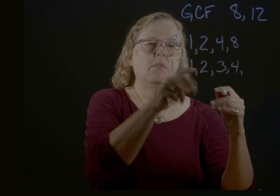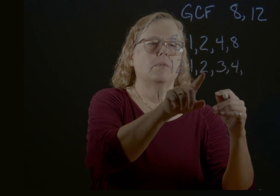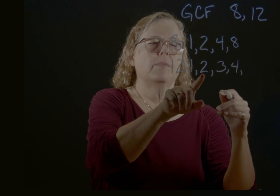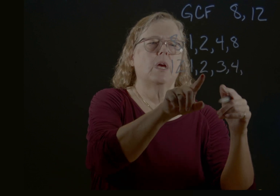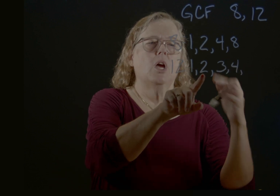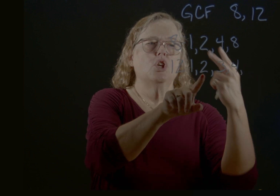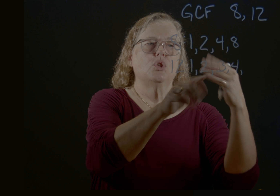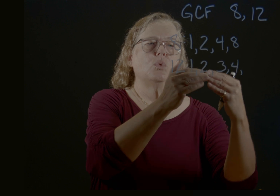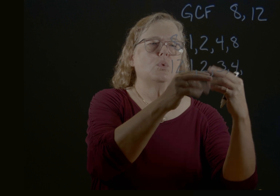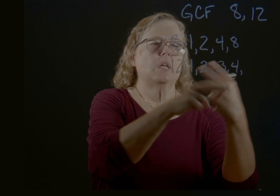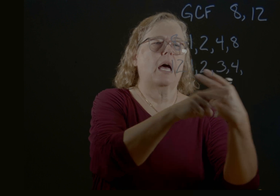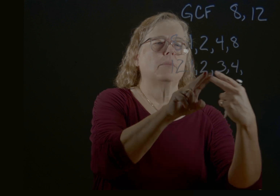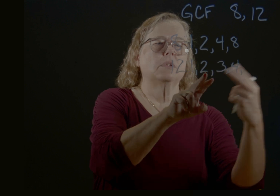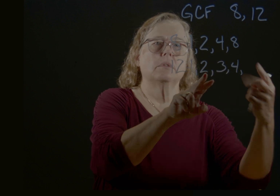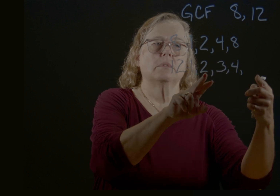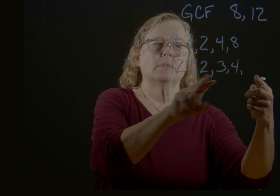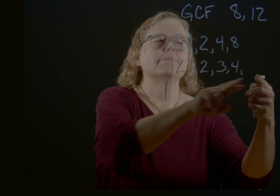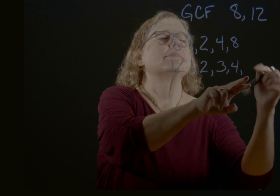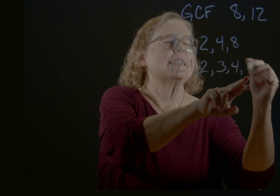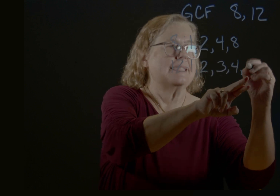2 times 6 is 12.